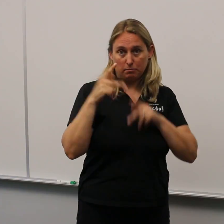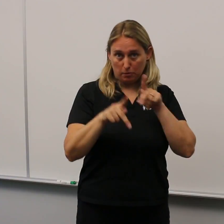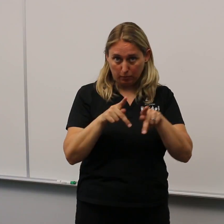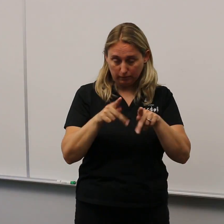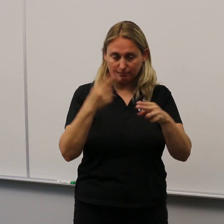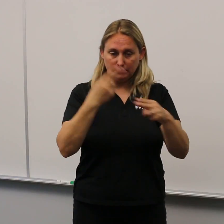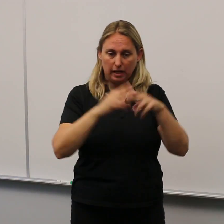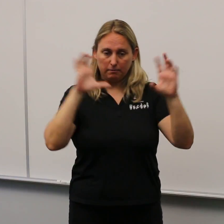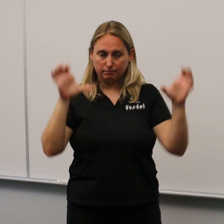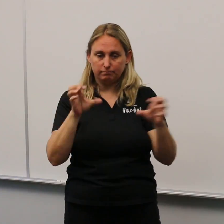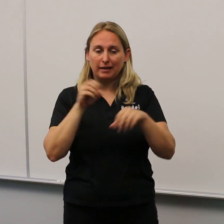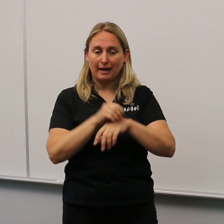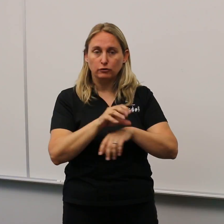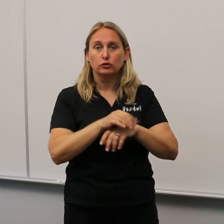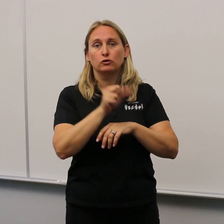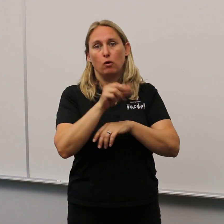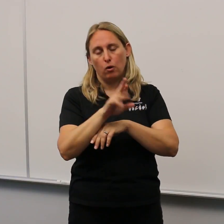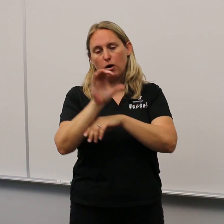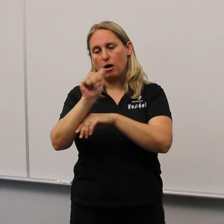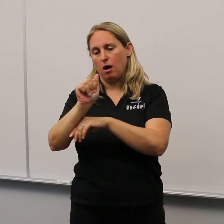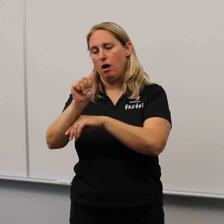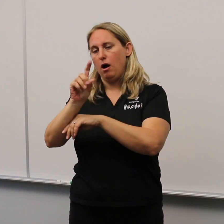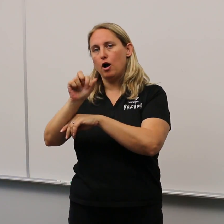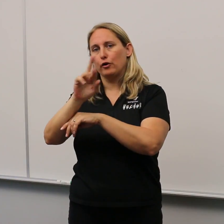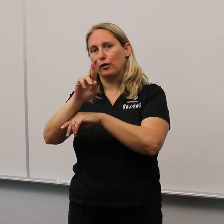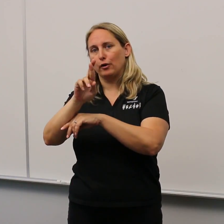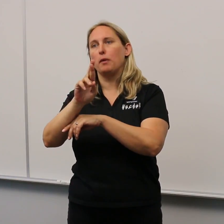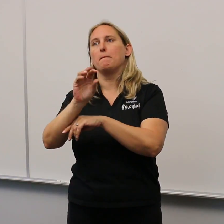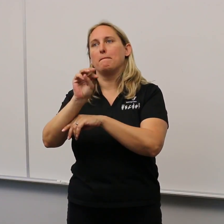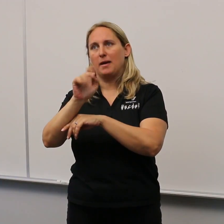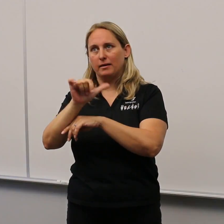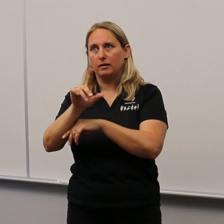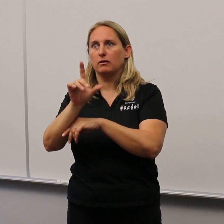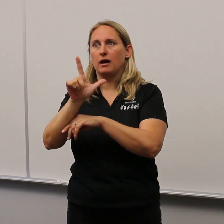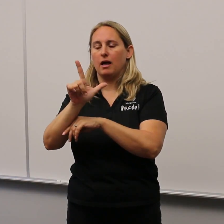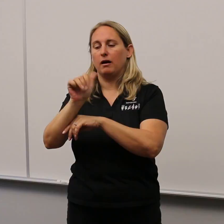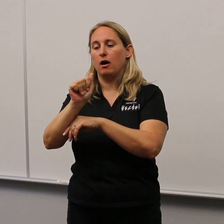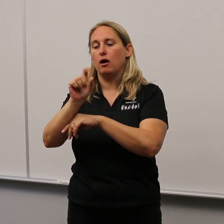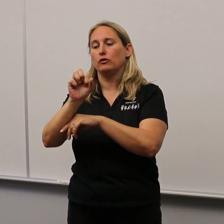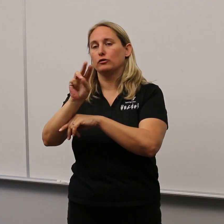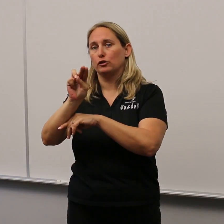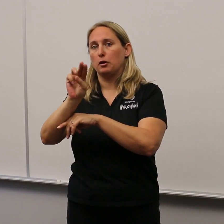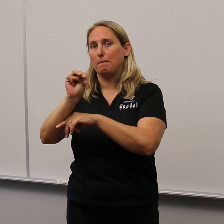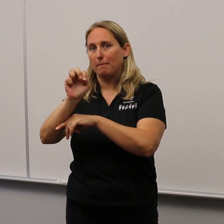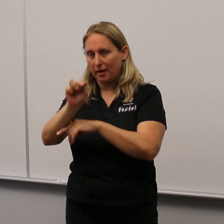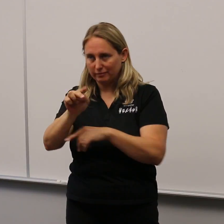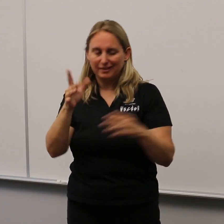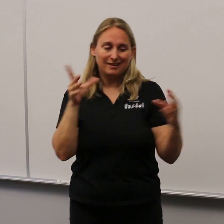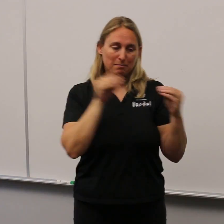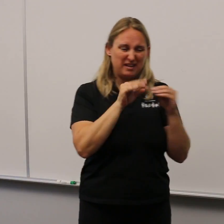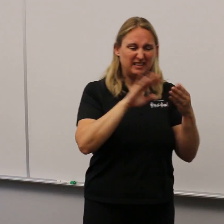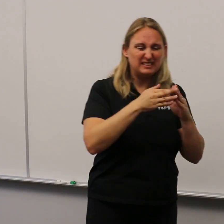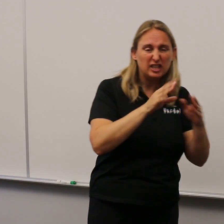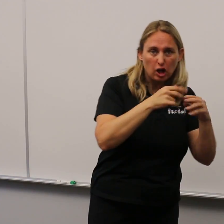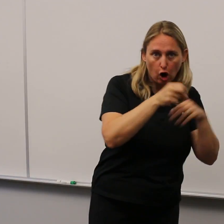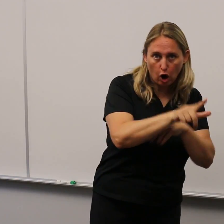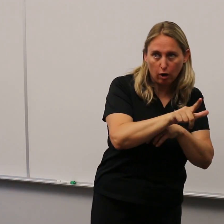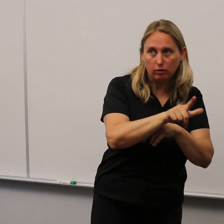called councillors or aldermen, and they meet at their city or town hall. Each level of government also has a leader.